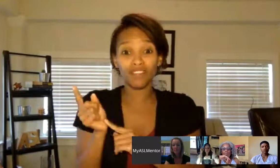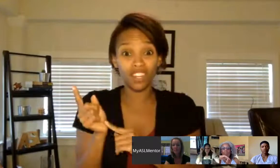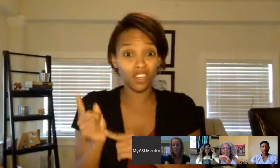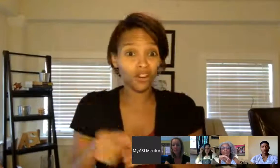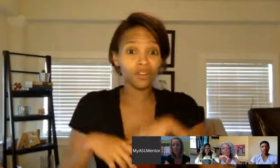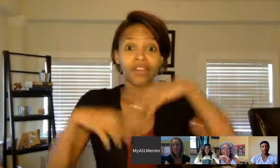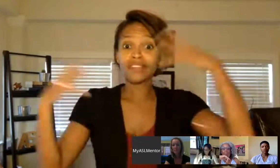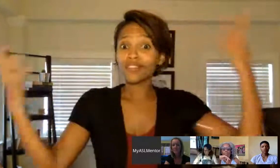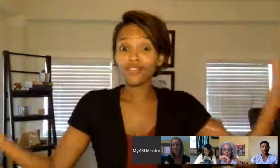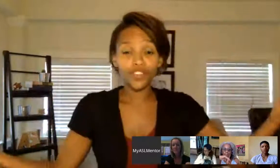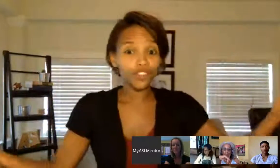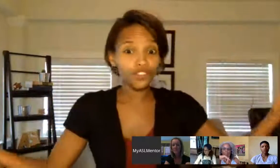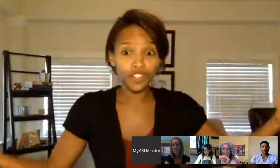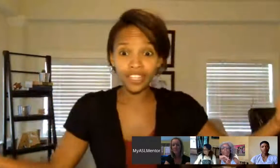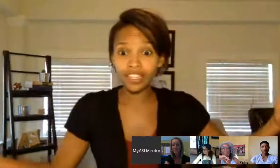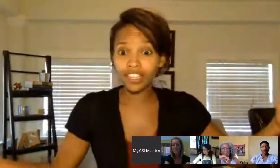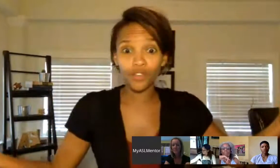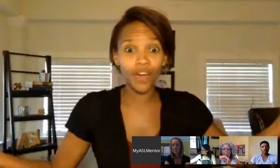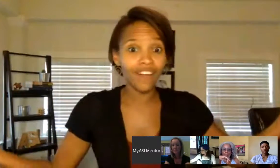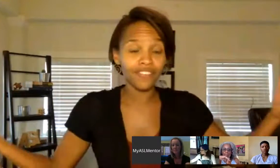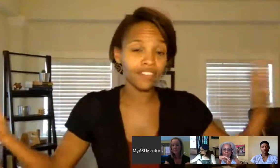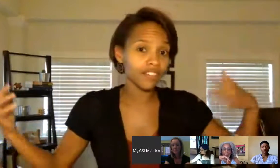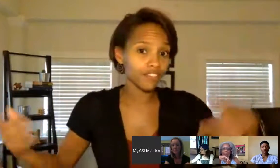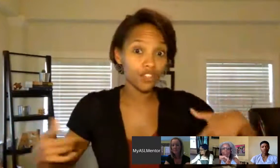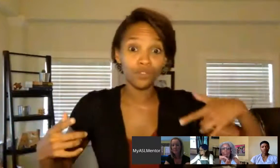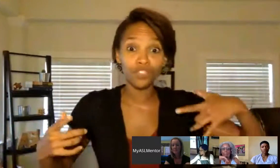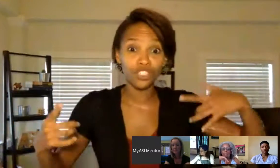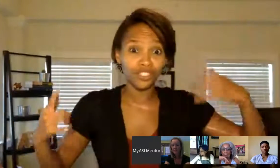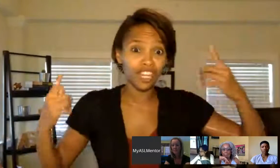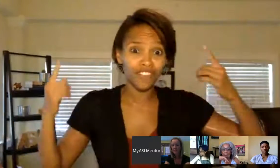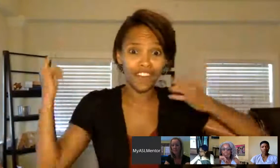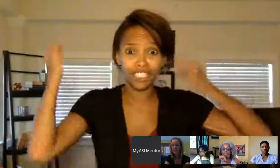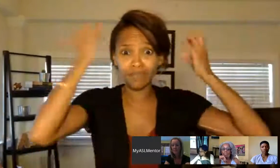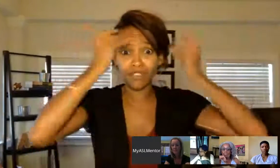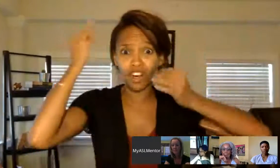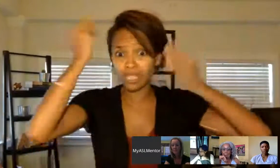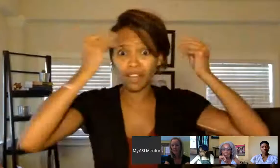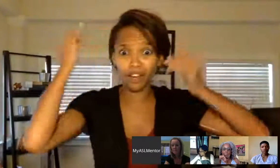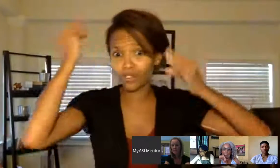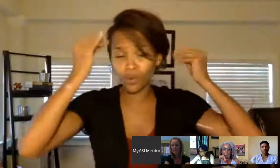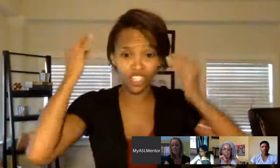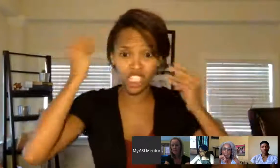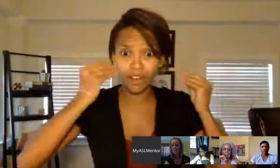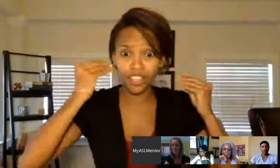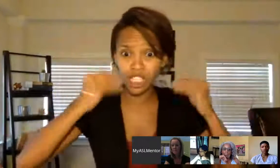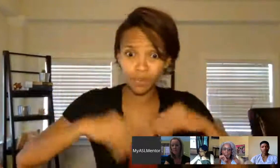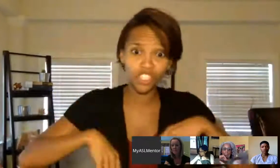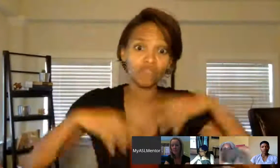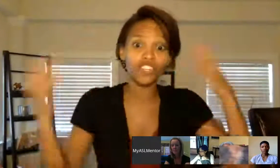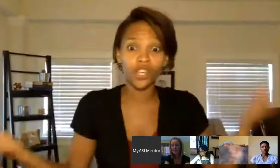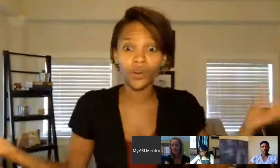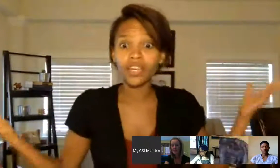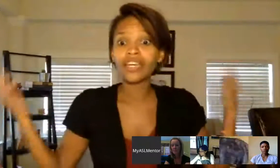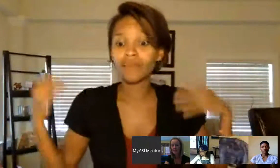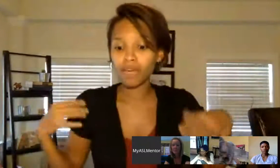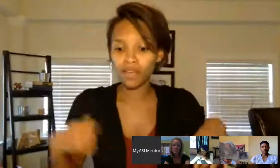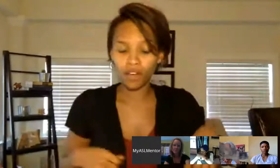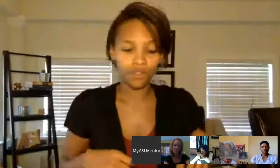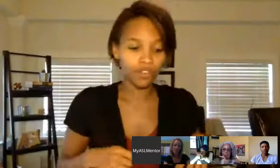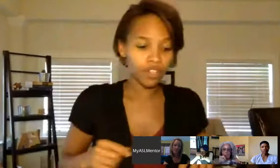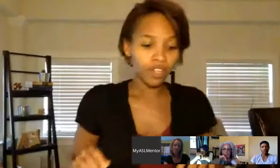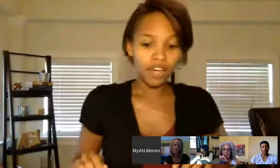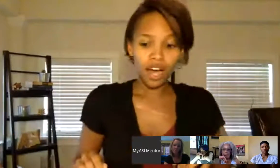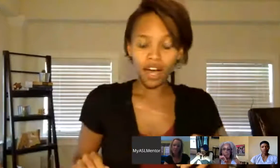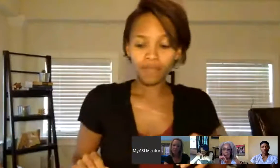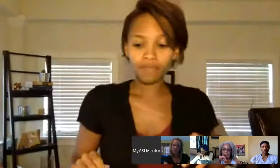20-minute video. So feel free, if you yourself have some thoughts about or questions about the inspiration video, it might be